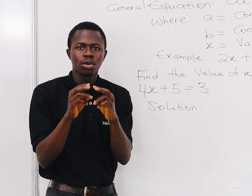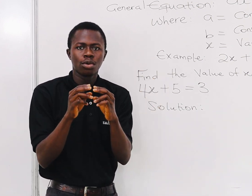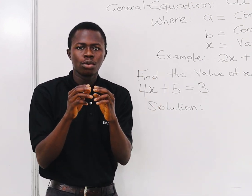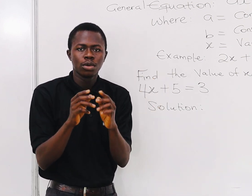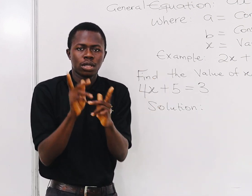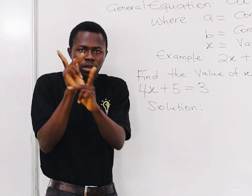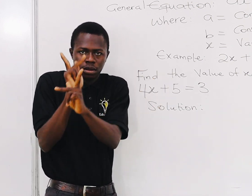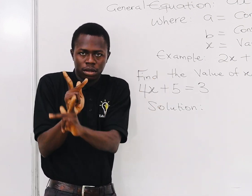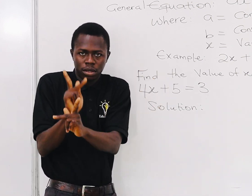what do?